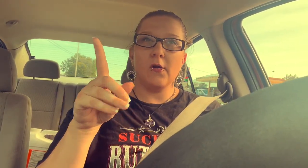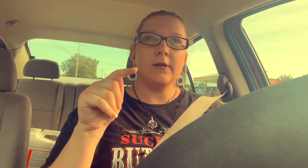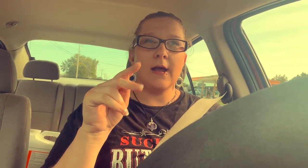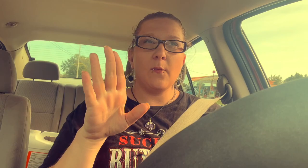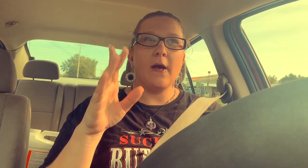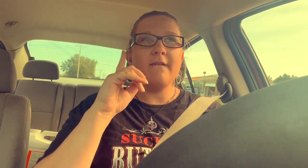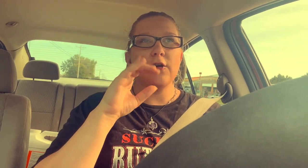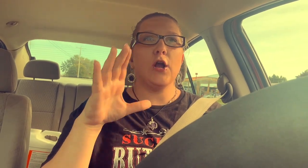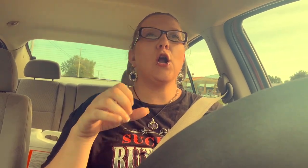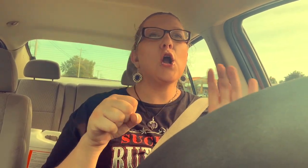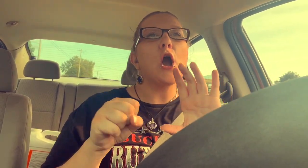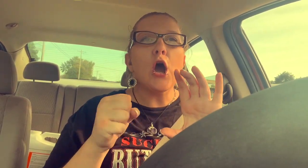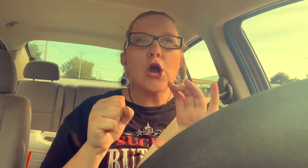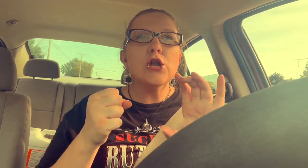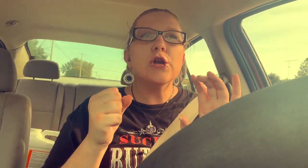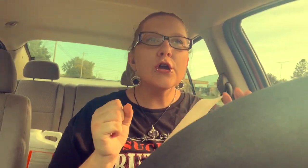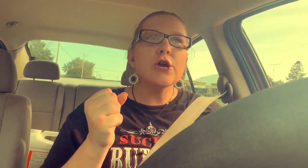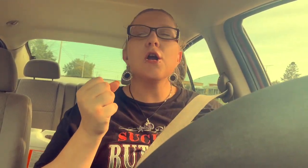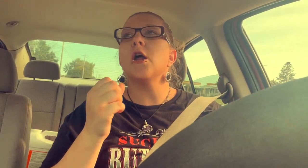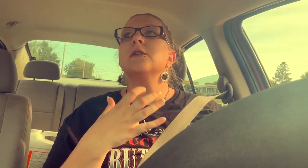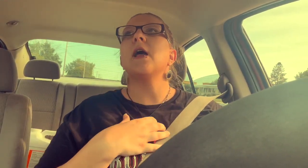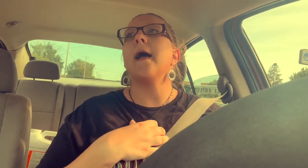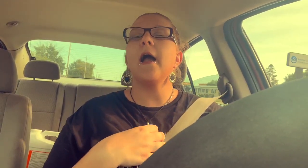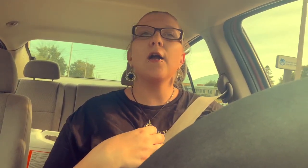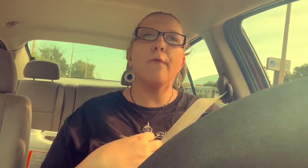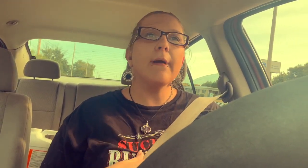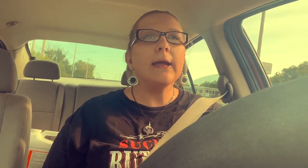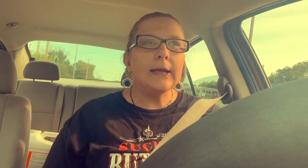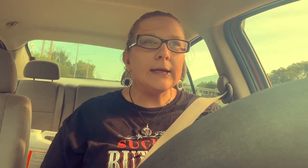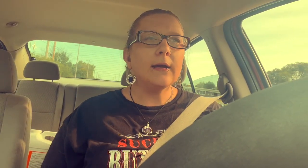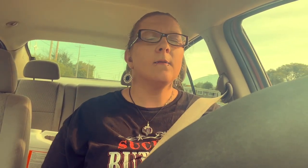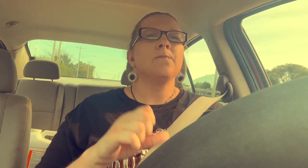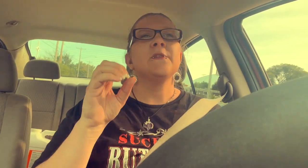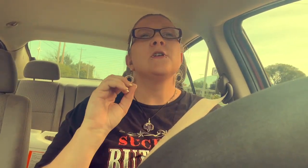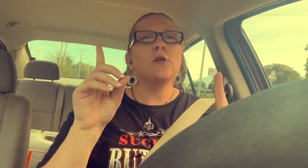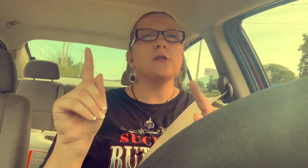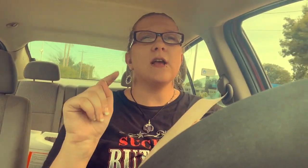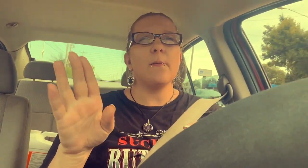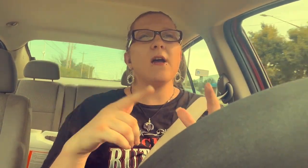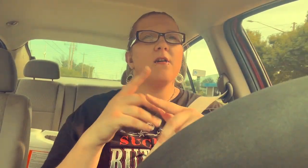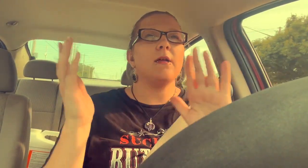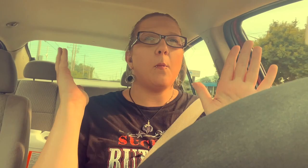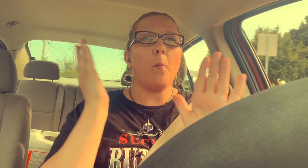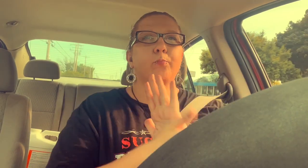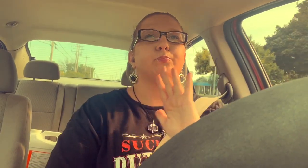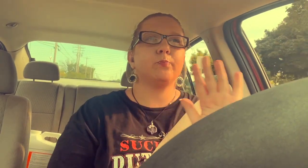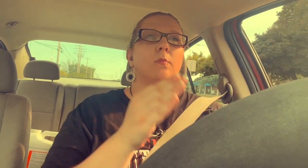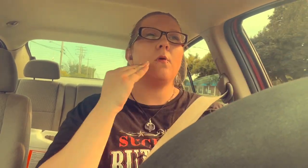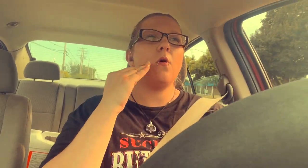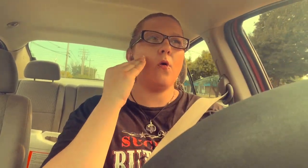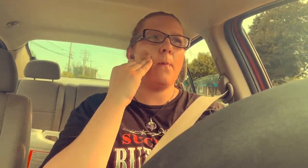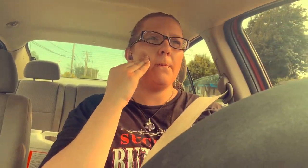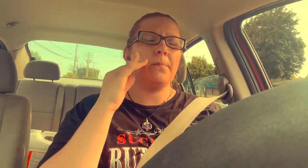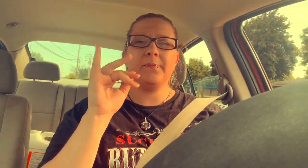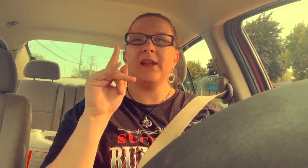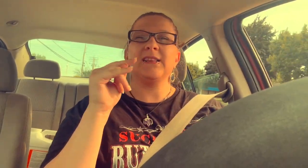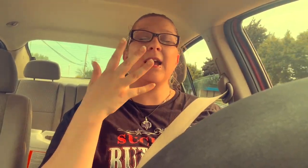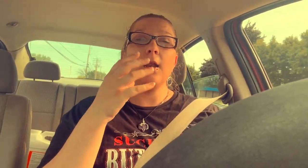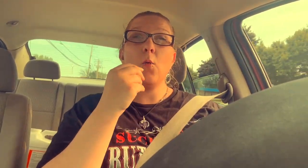talk about for Carter. Carter's hungry. We're going to talk about it on the home. It's kind of